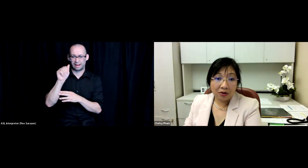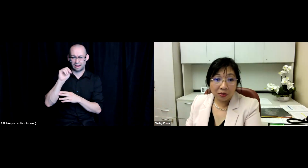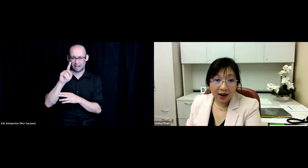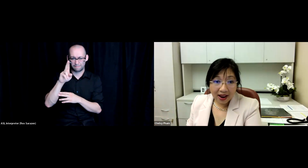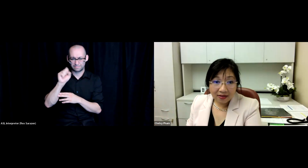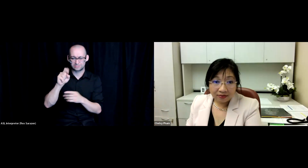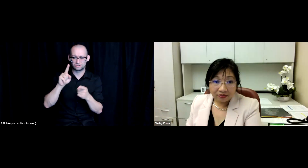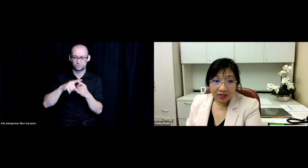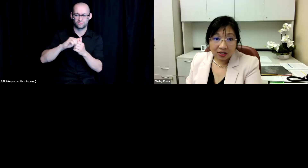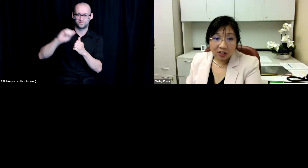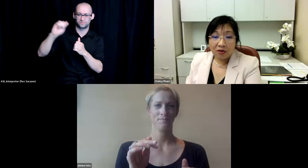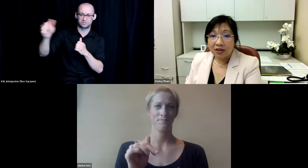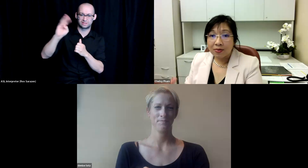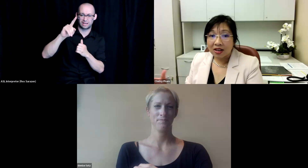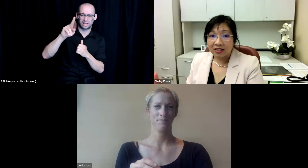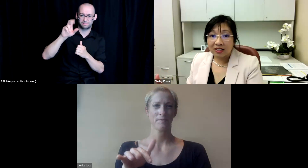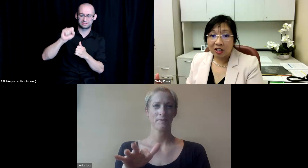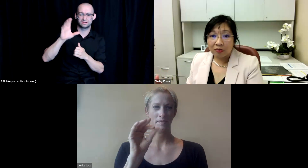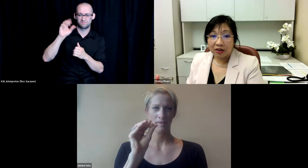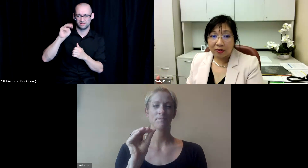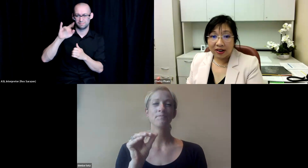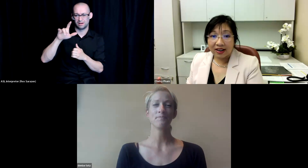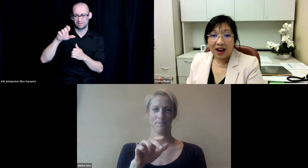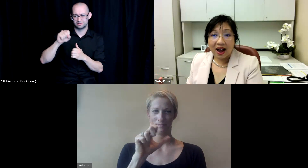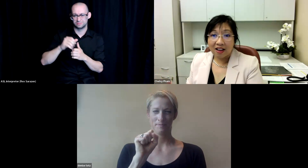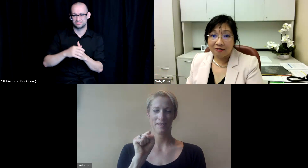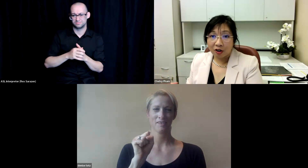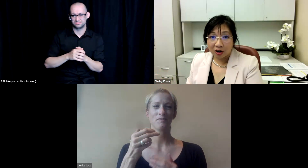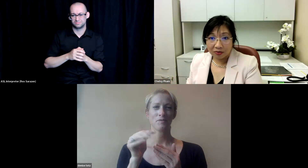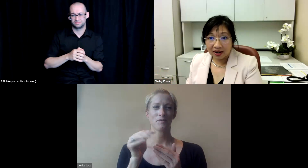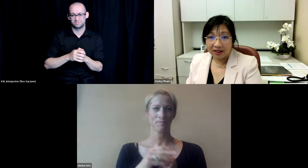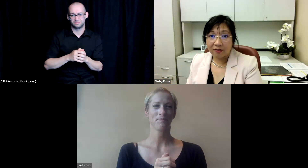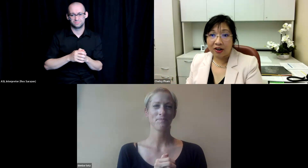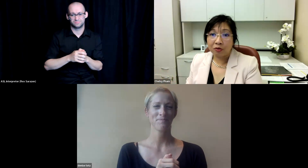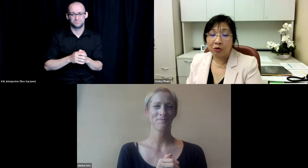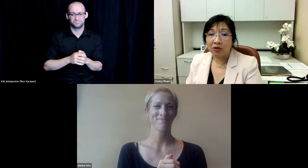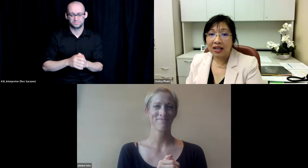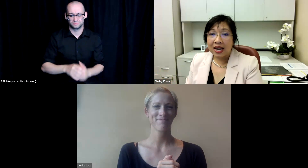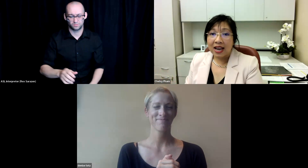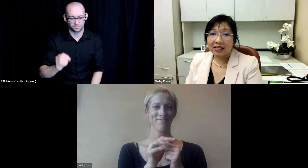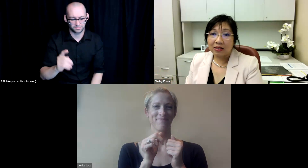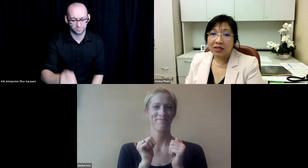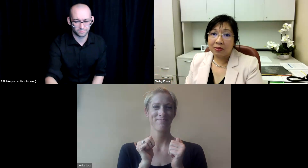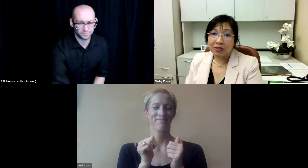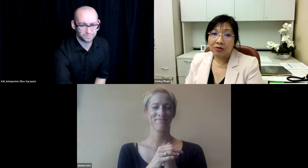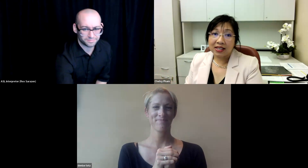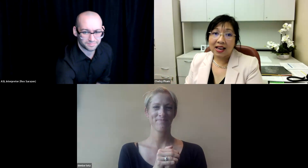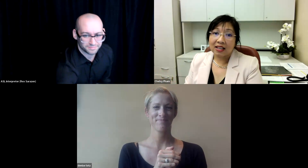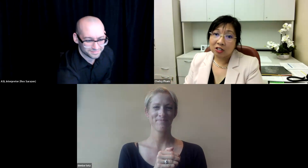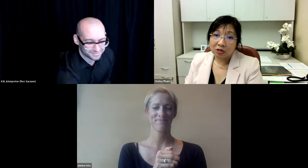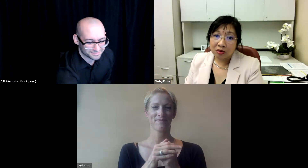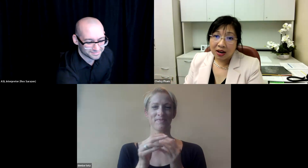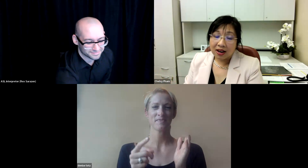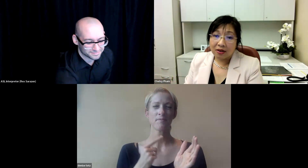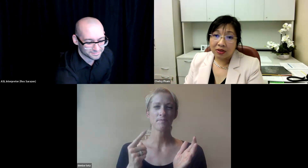50 miles away. So you can imagine in their very high farm area, very rural, and sometimes students can't